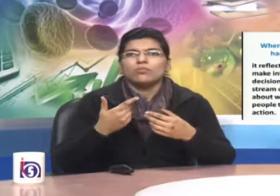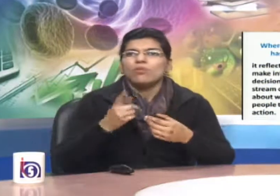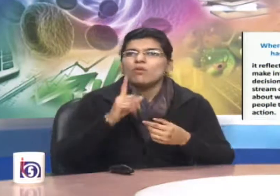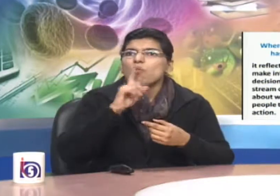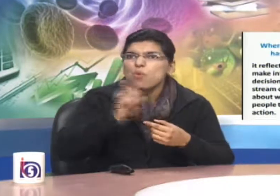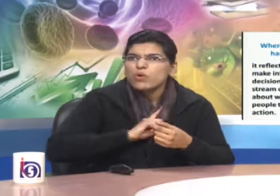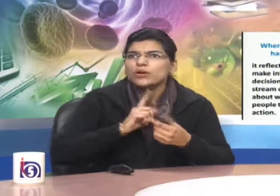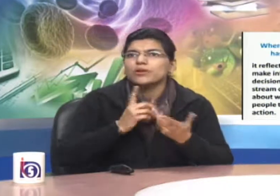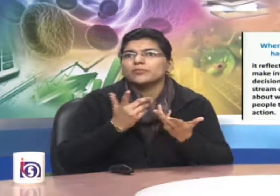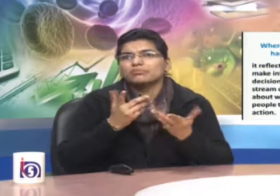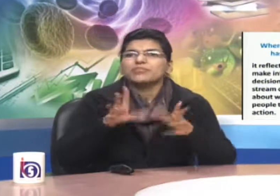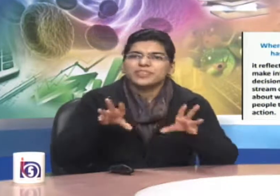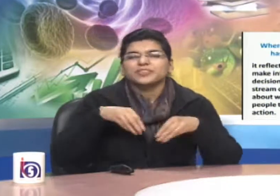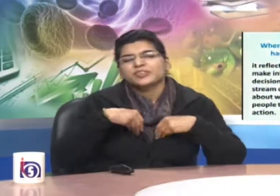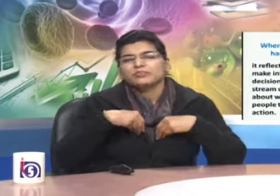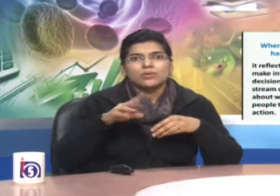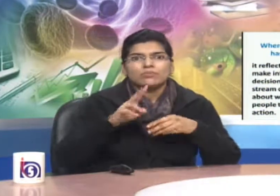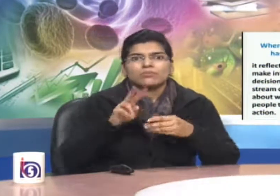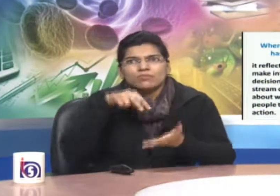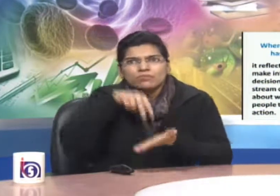Deciding by themselves.